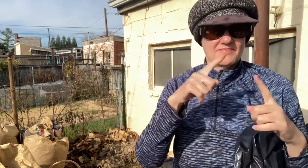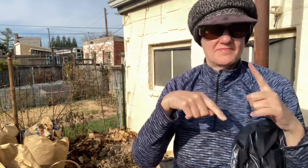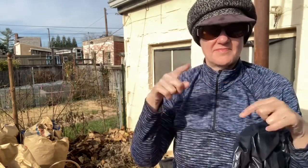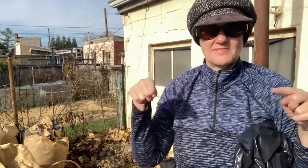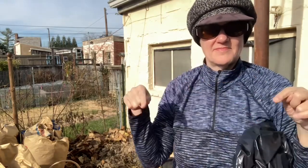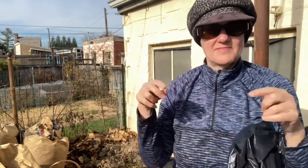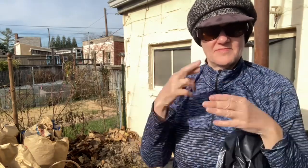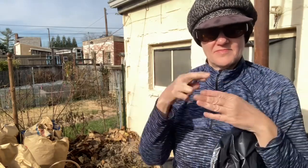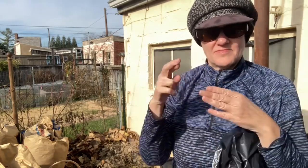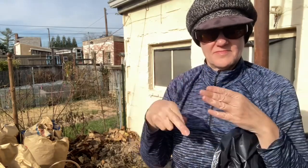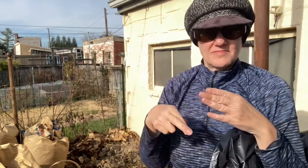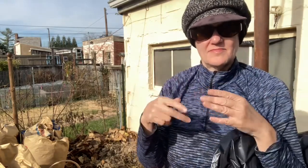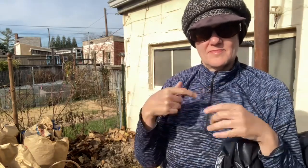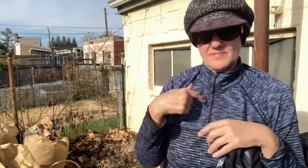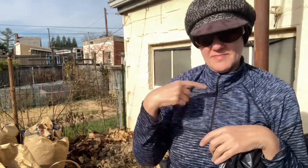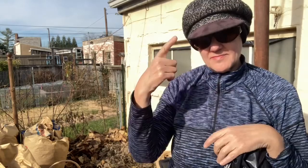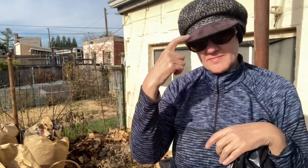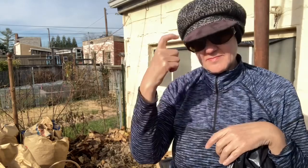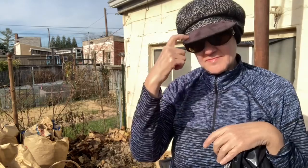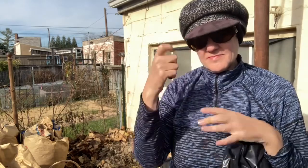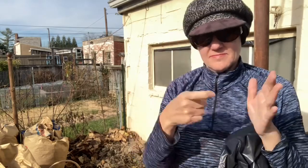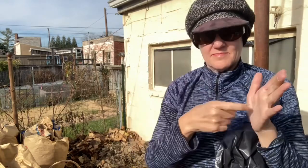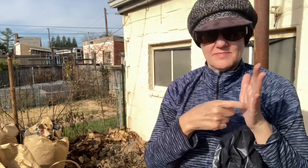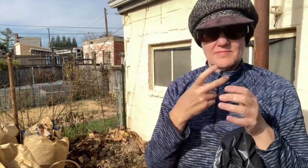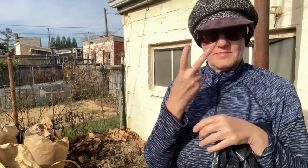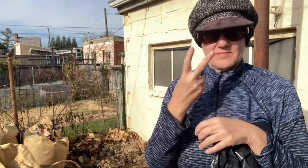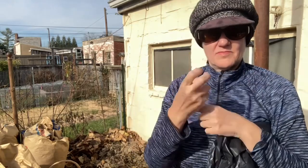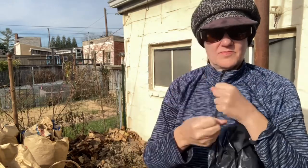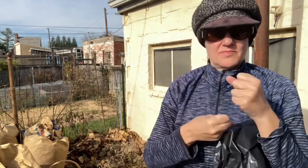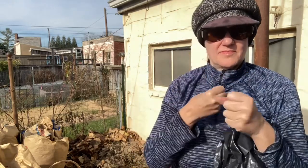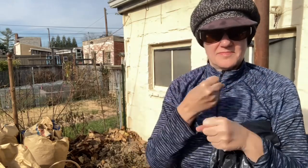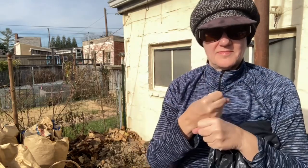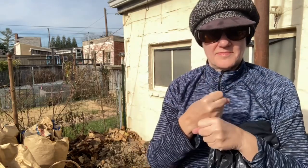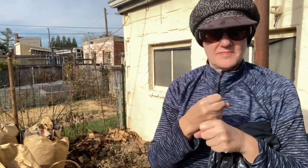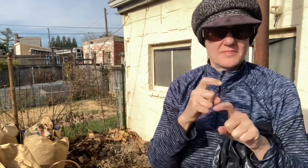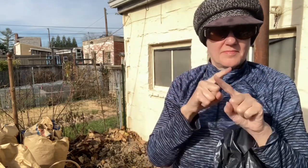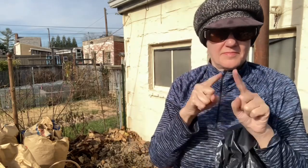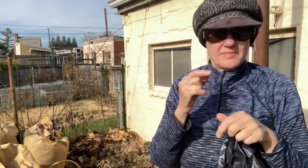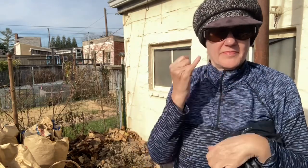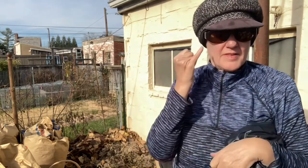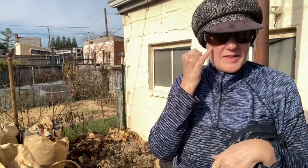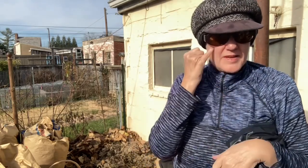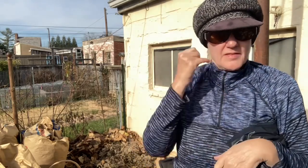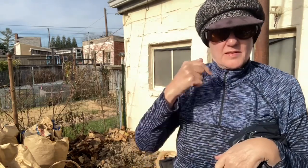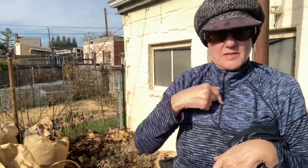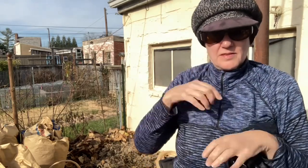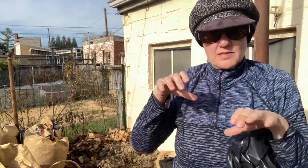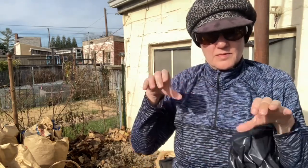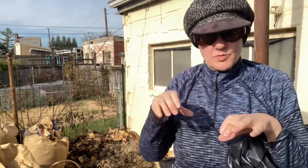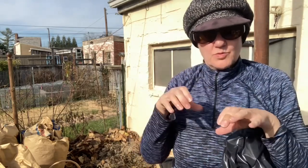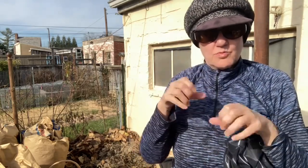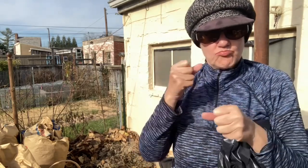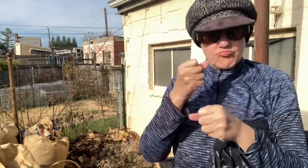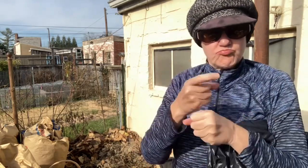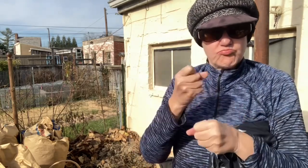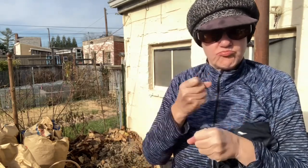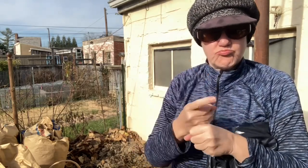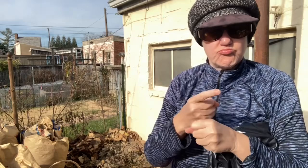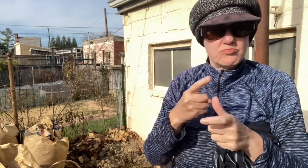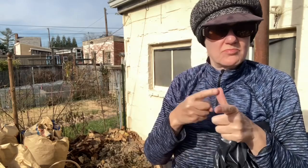I've seen different results online, but I suspect it's going to take 2 years. But if I do this every